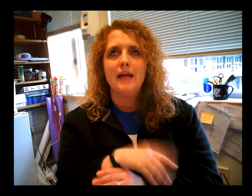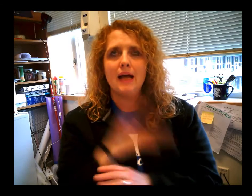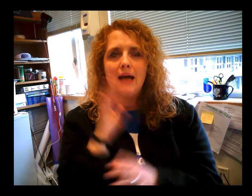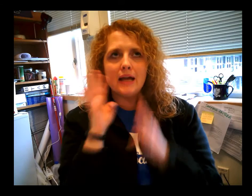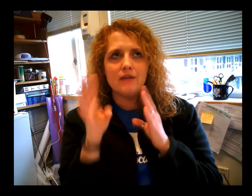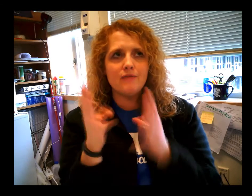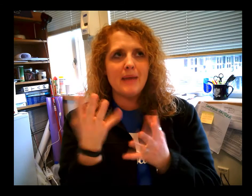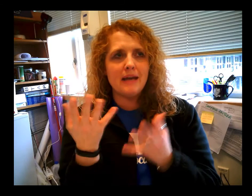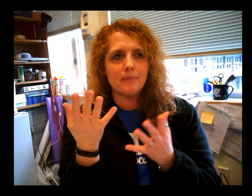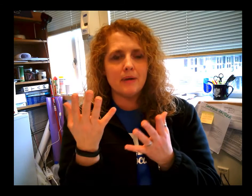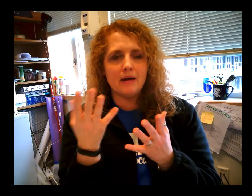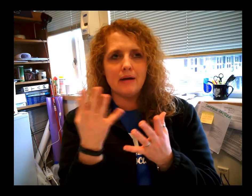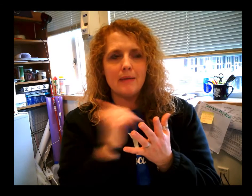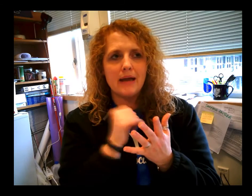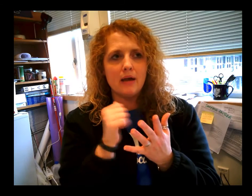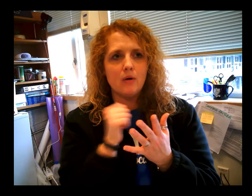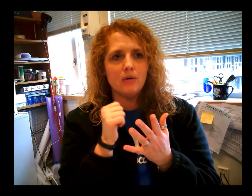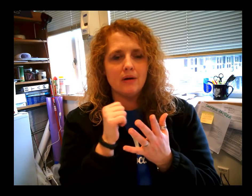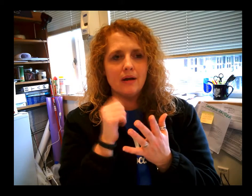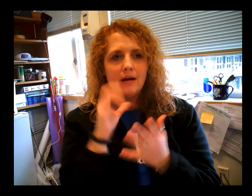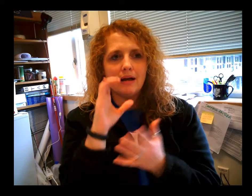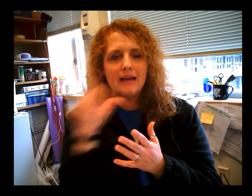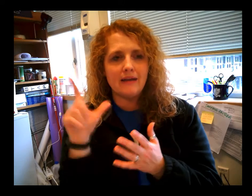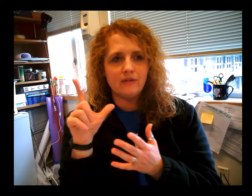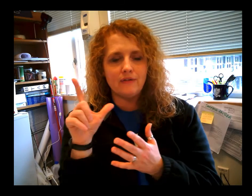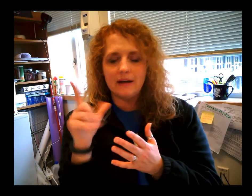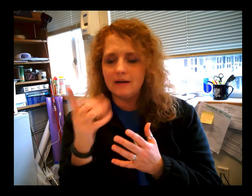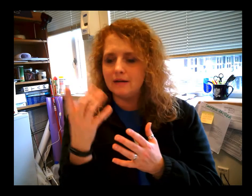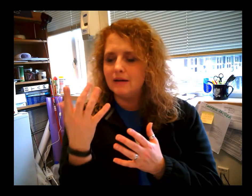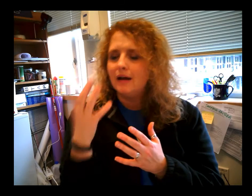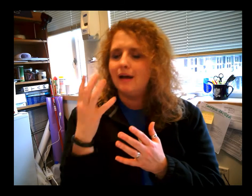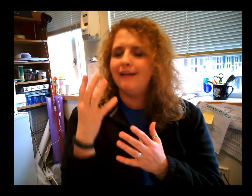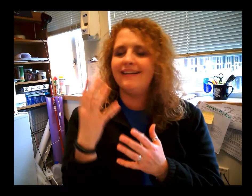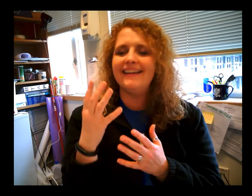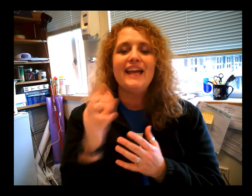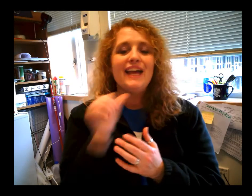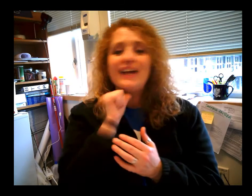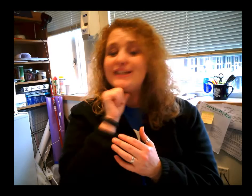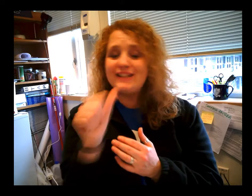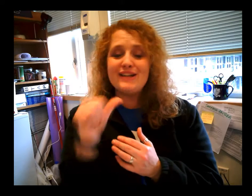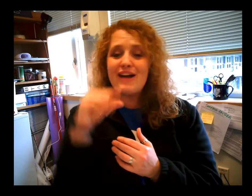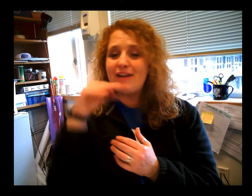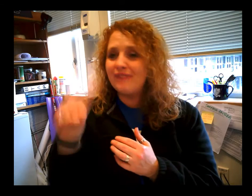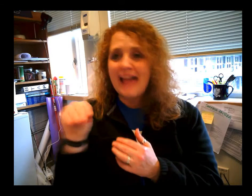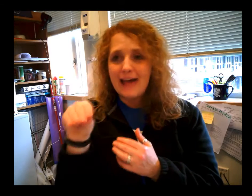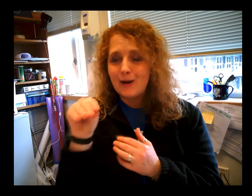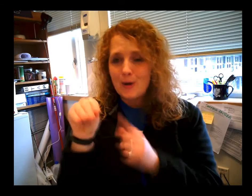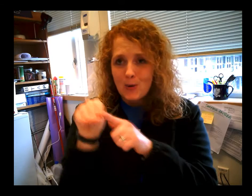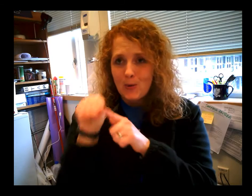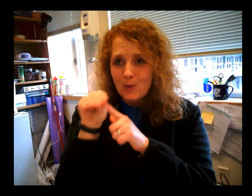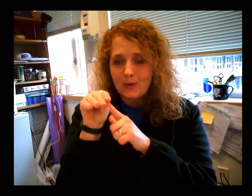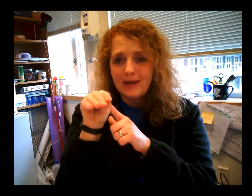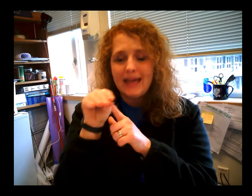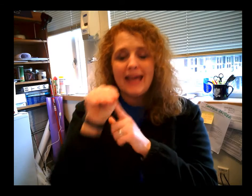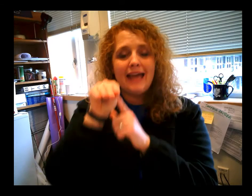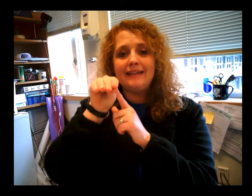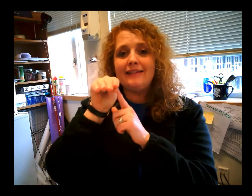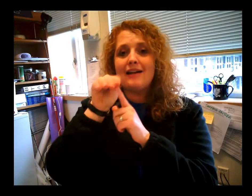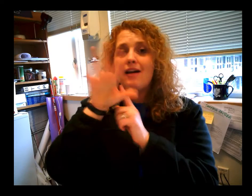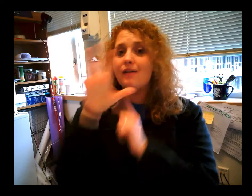I kind of made up my own classifier because it's not a flat O and it's not a